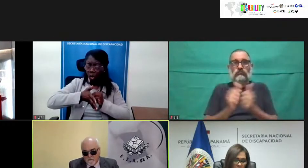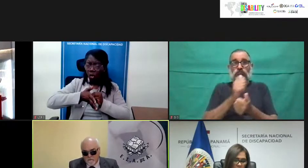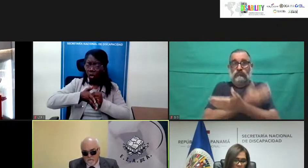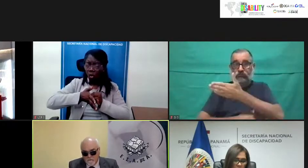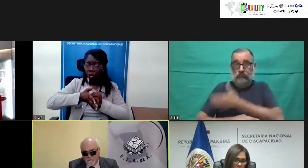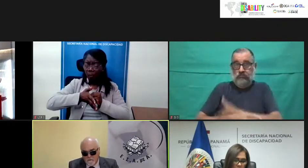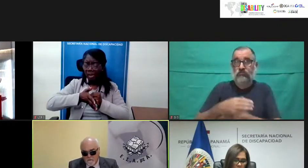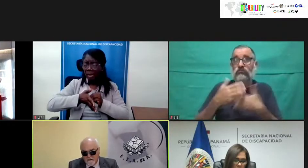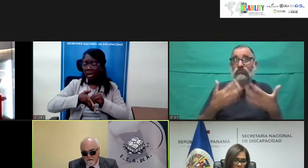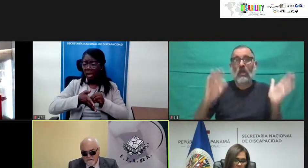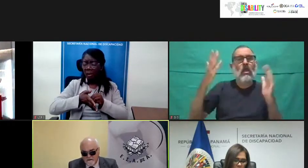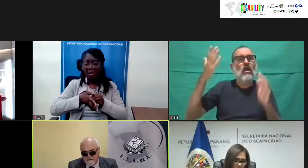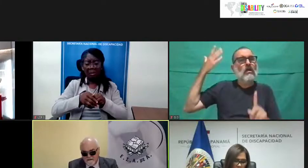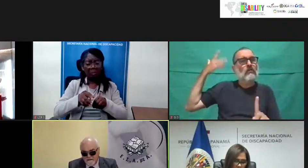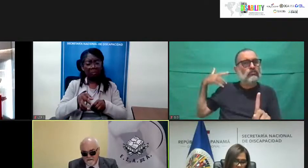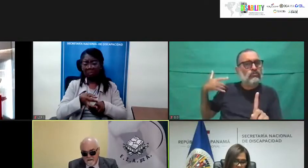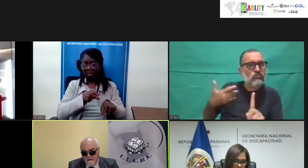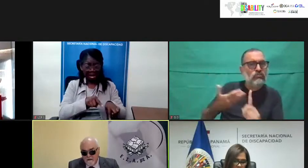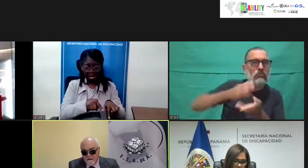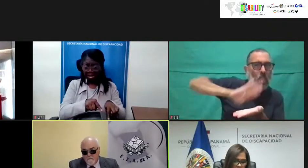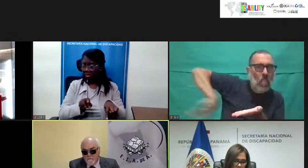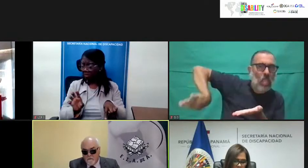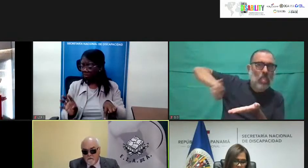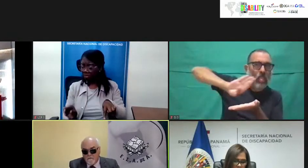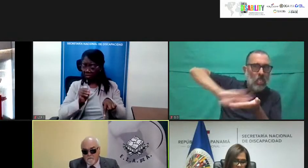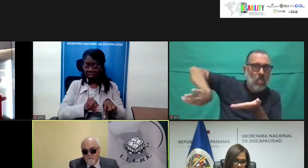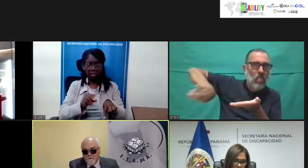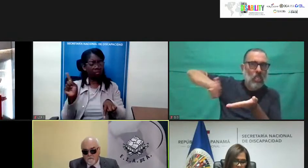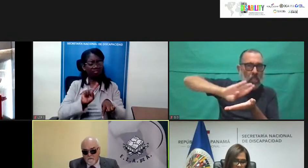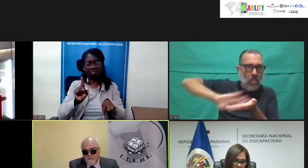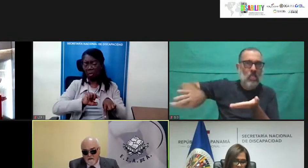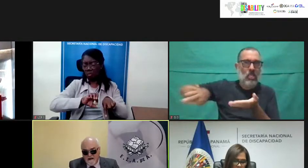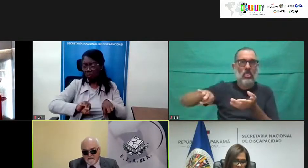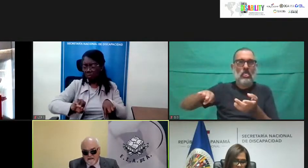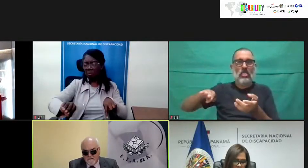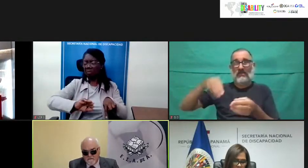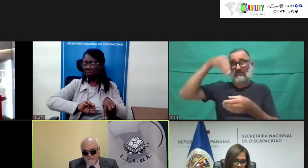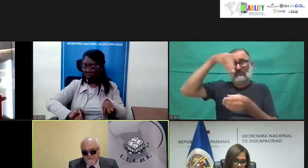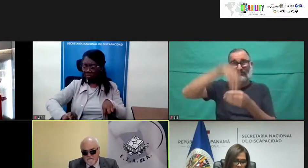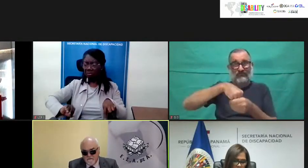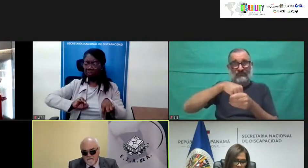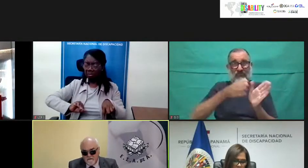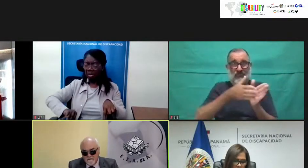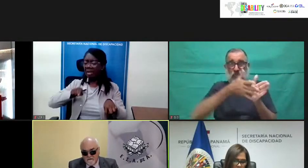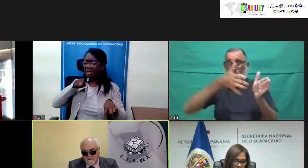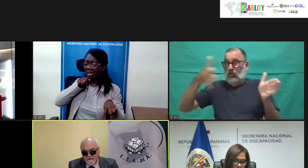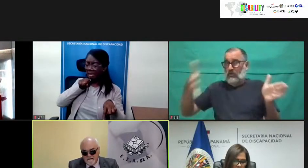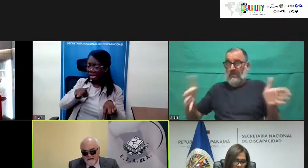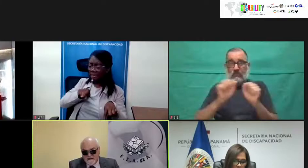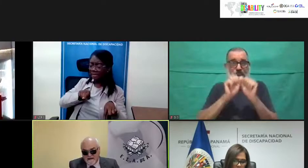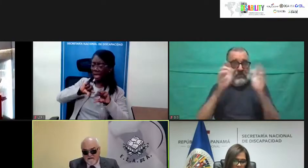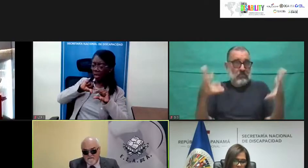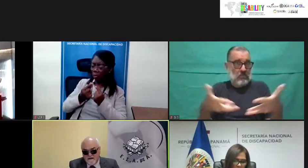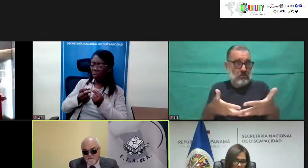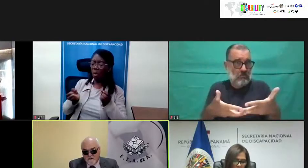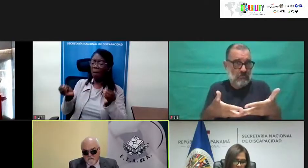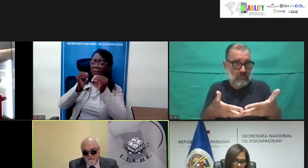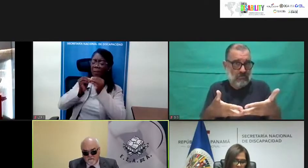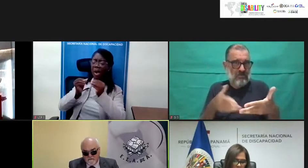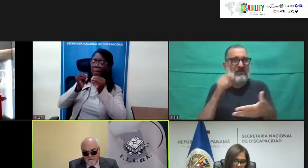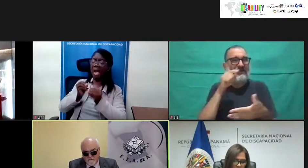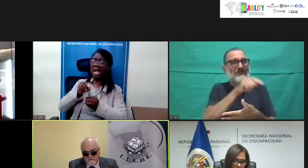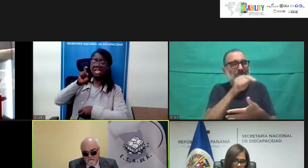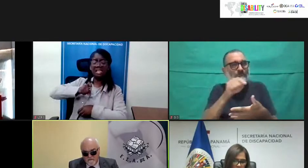those who will need more attention in the recovery